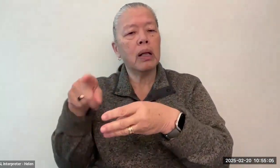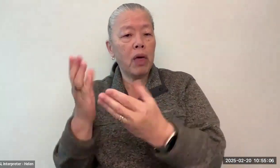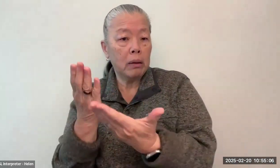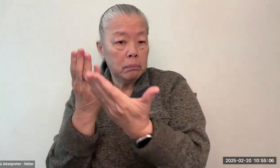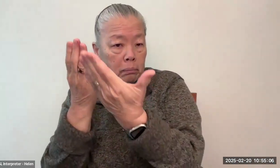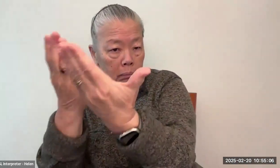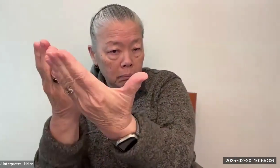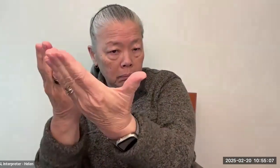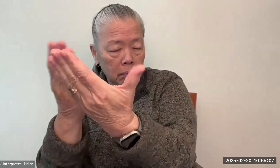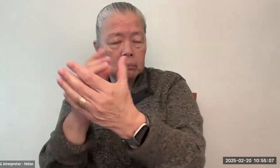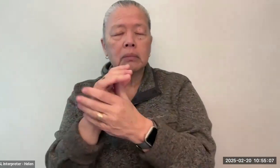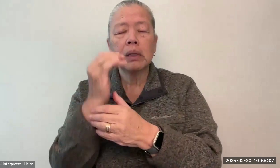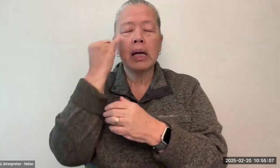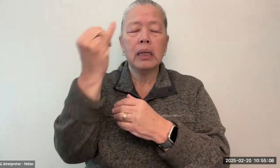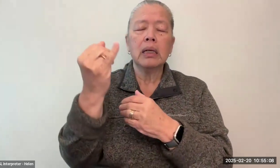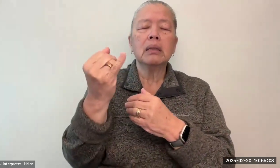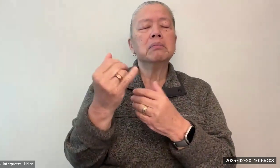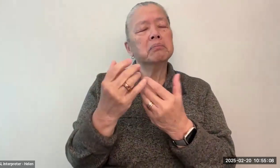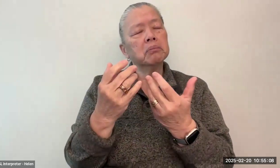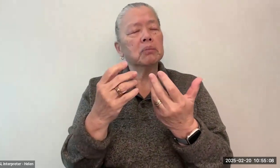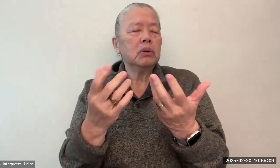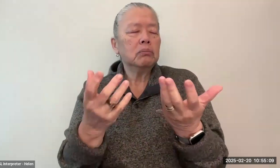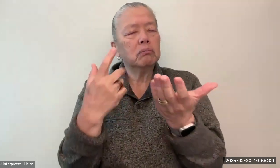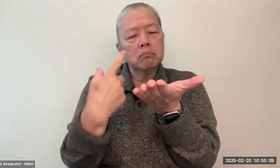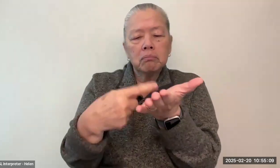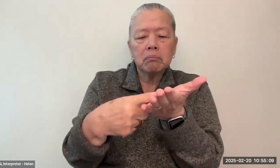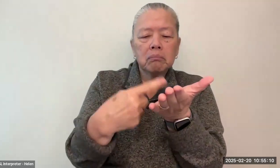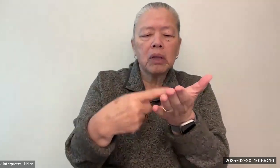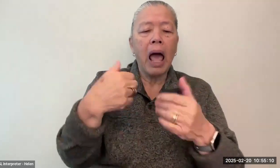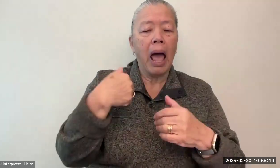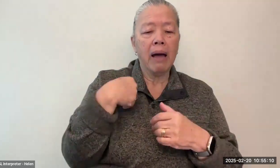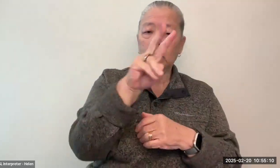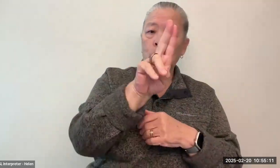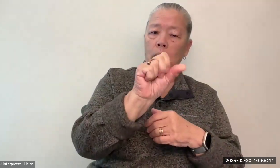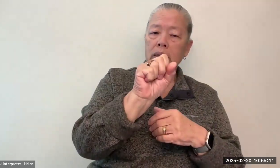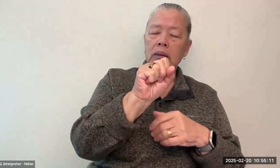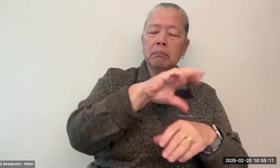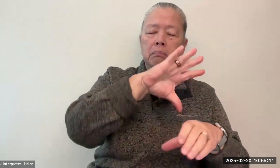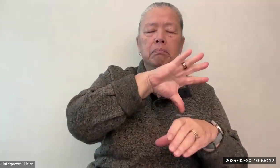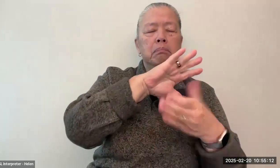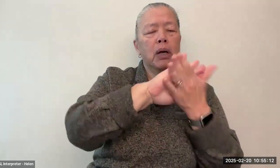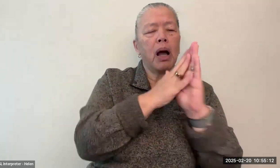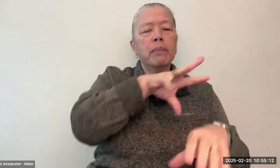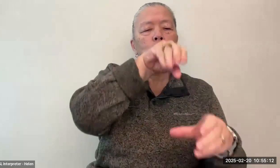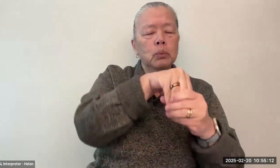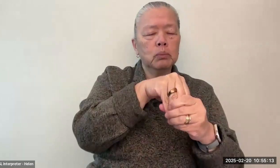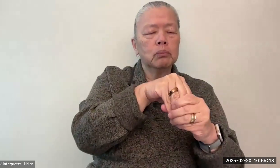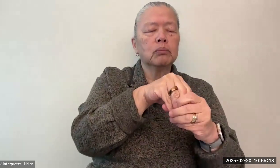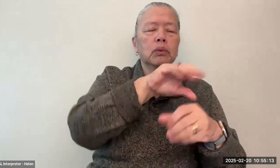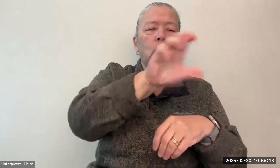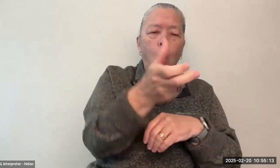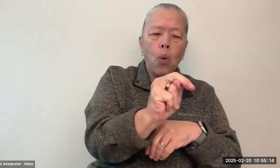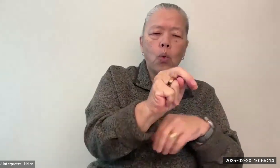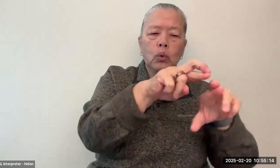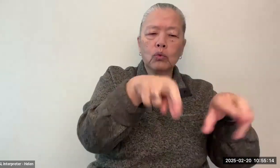generated conversation about making the U.S. its own regional conference, like all the other regional conferences. That was kind